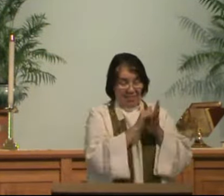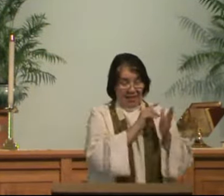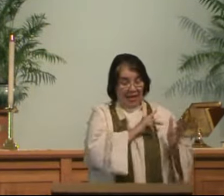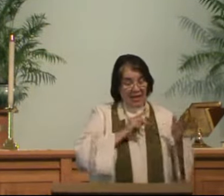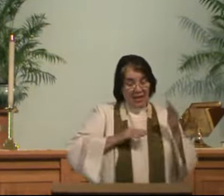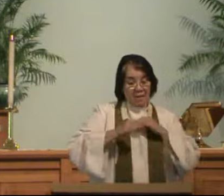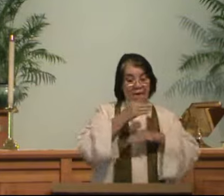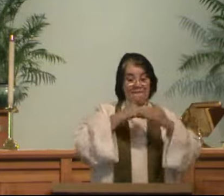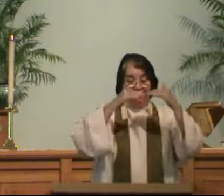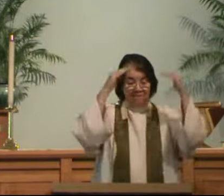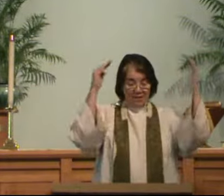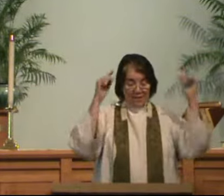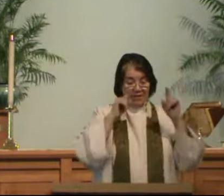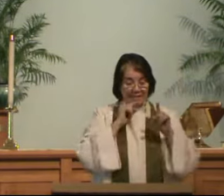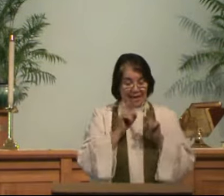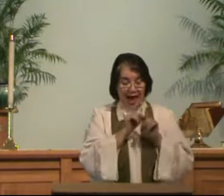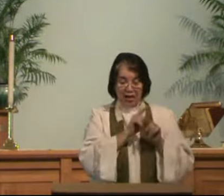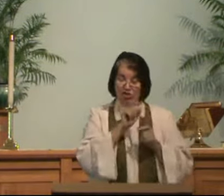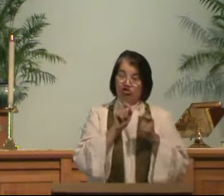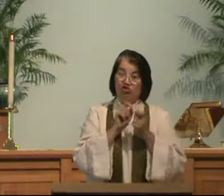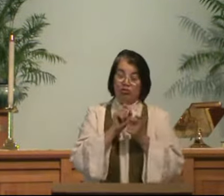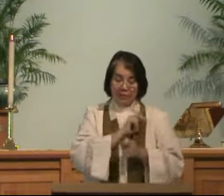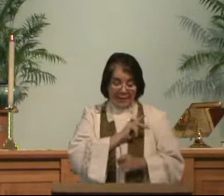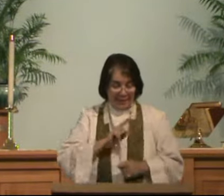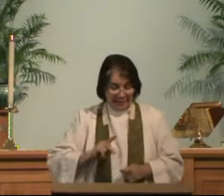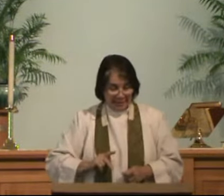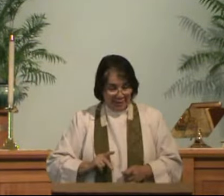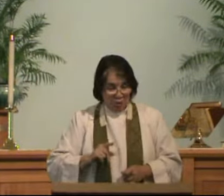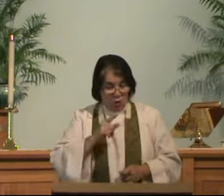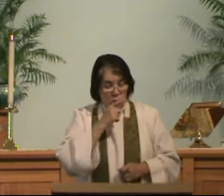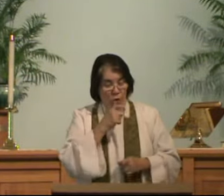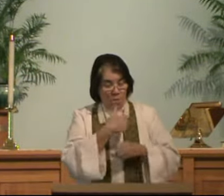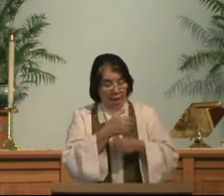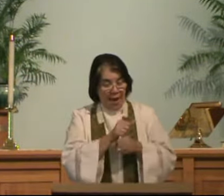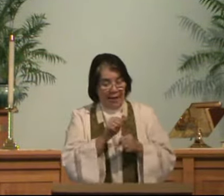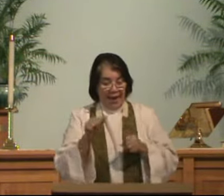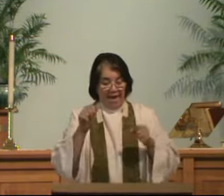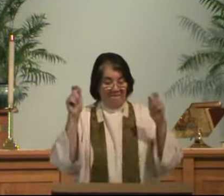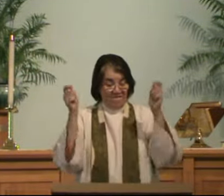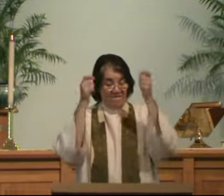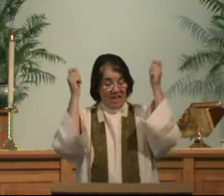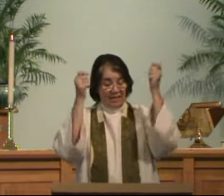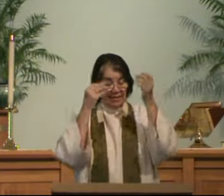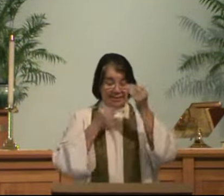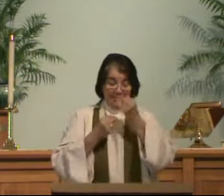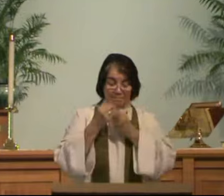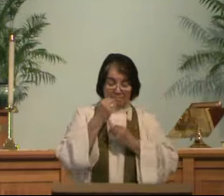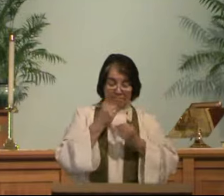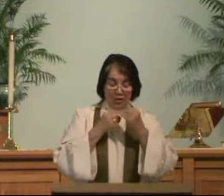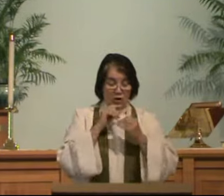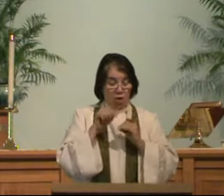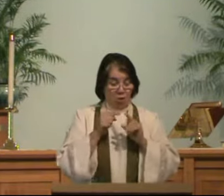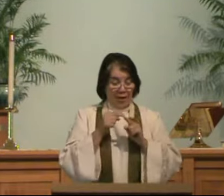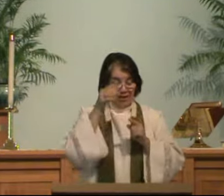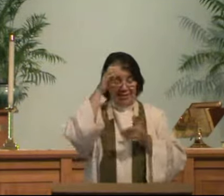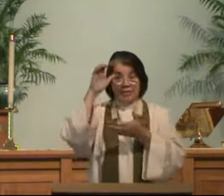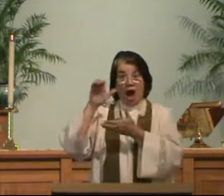"The kingdom of heaven is like a certain king who made a feast when his